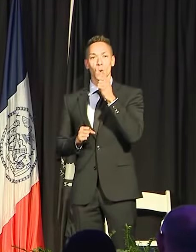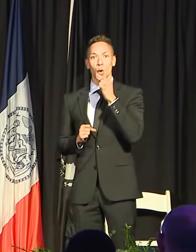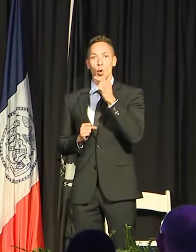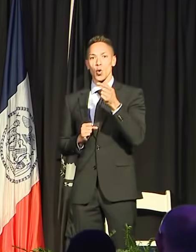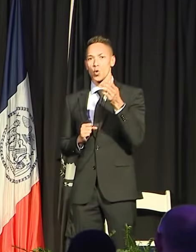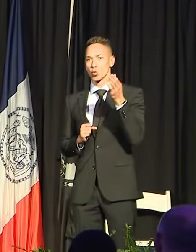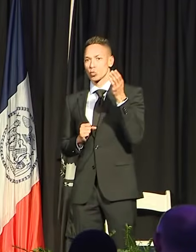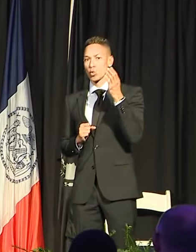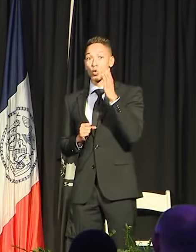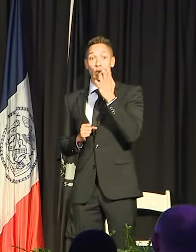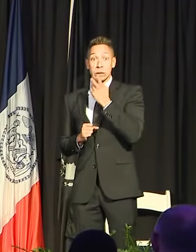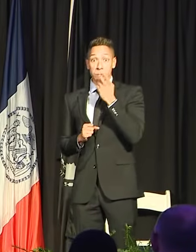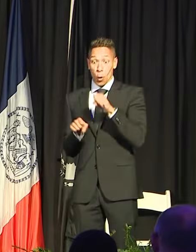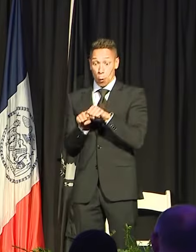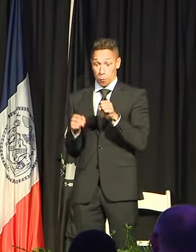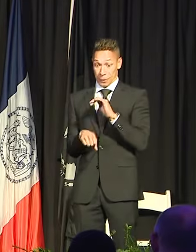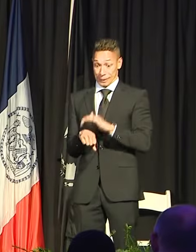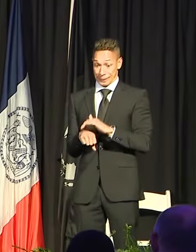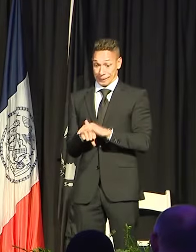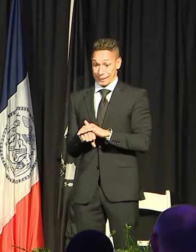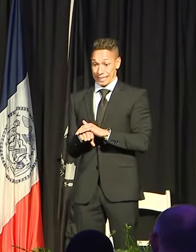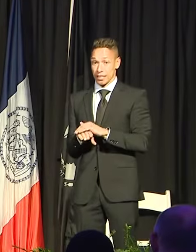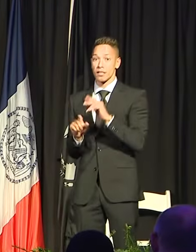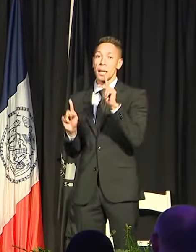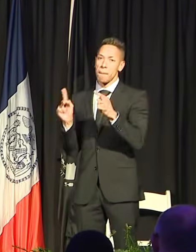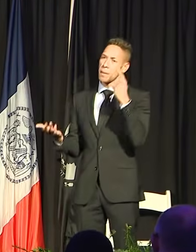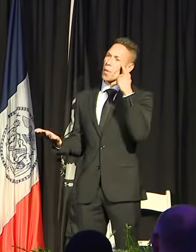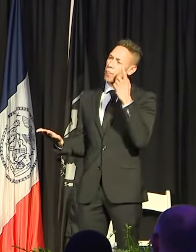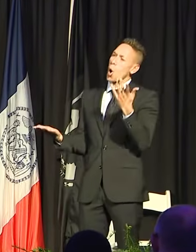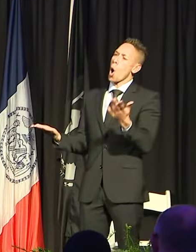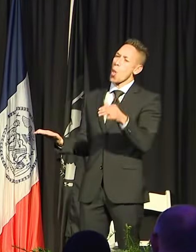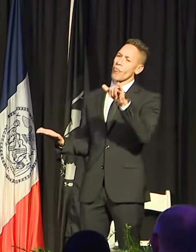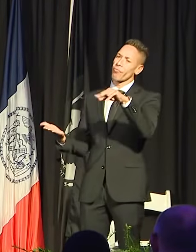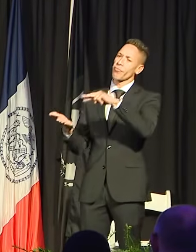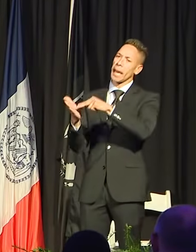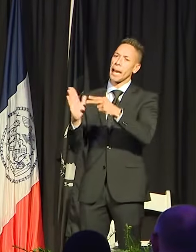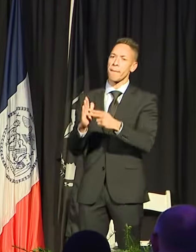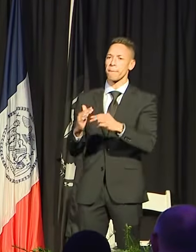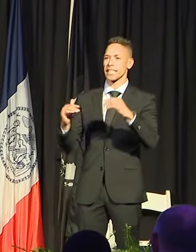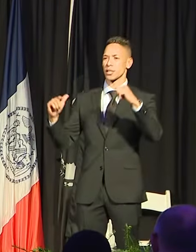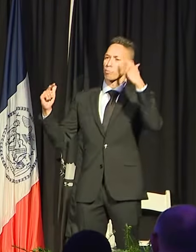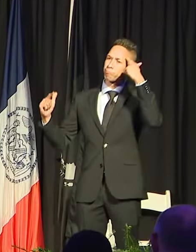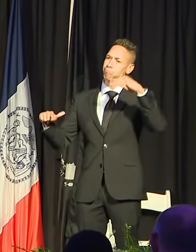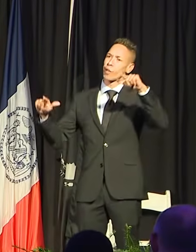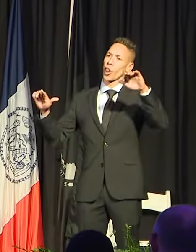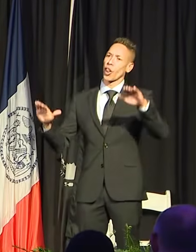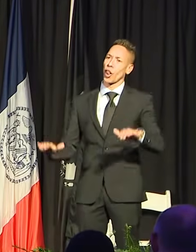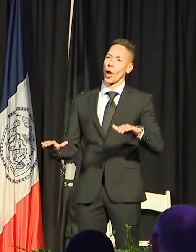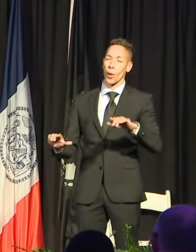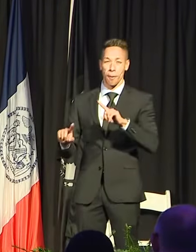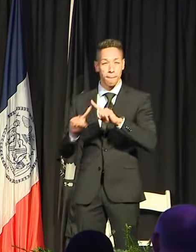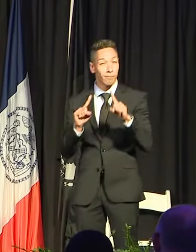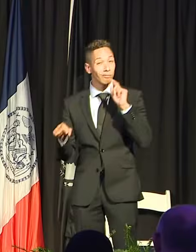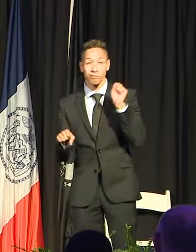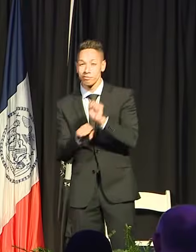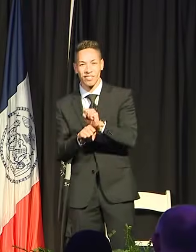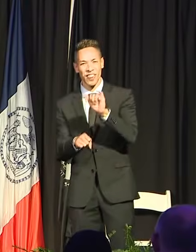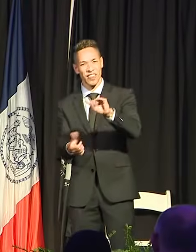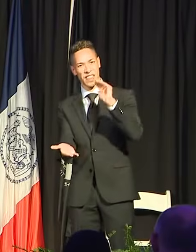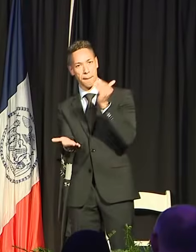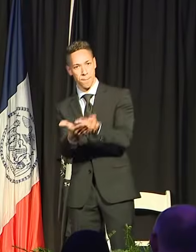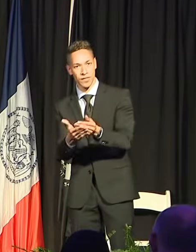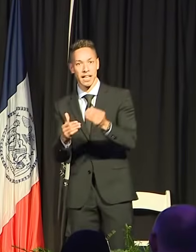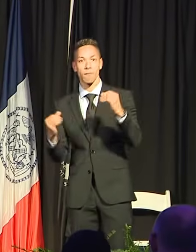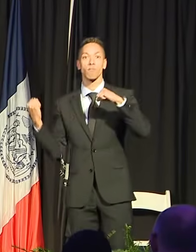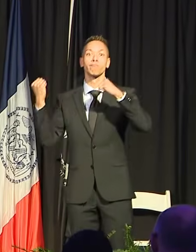spoke broken English, which traditionally people think is an indicator of the lack of intelligence, when in fact it is an indicator